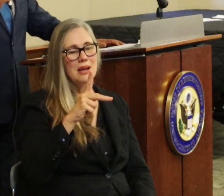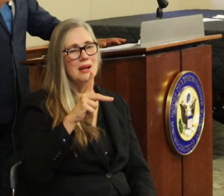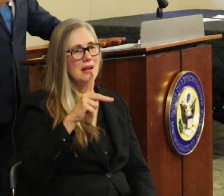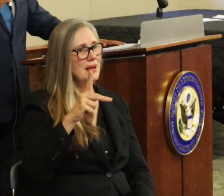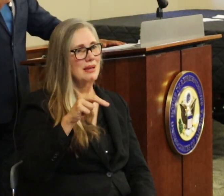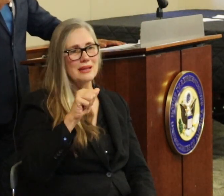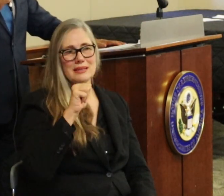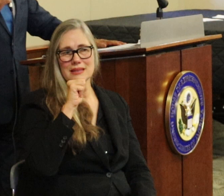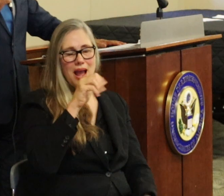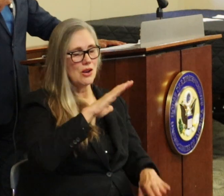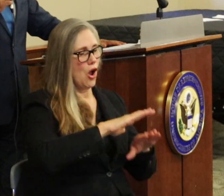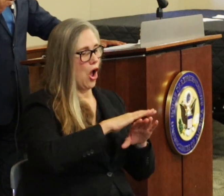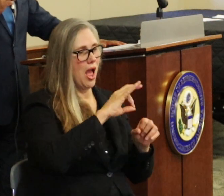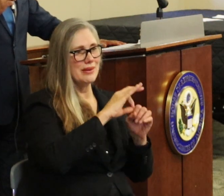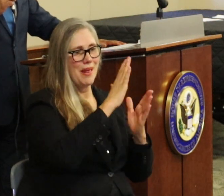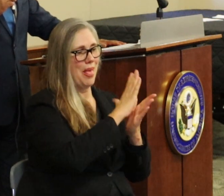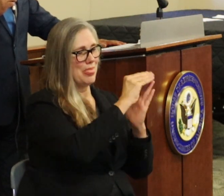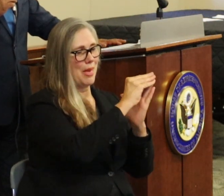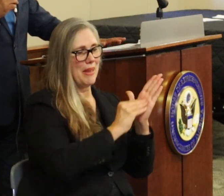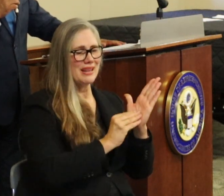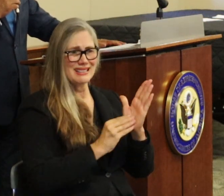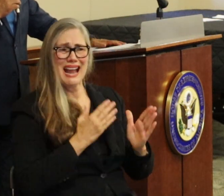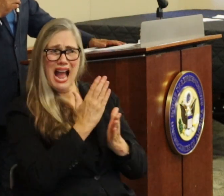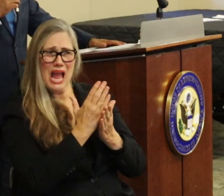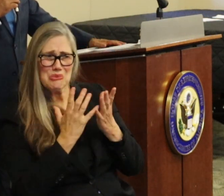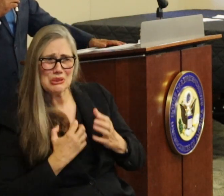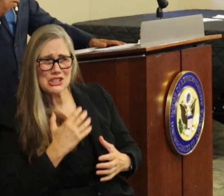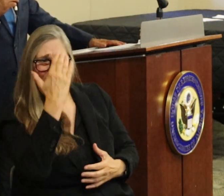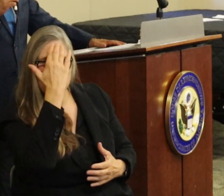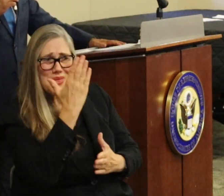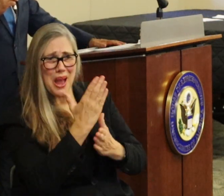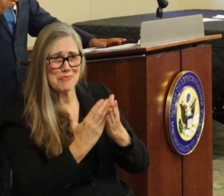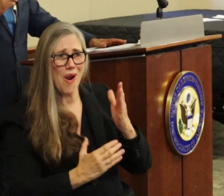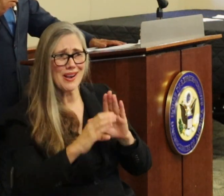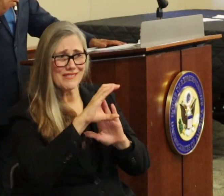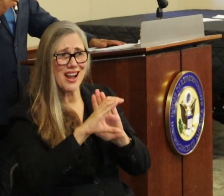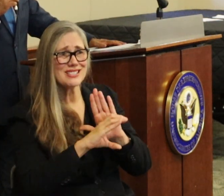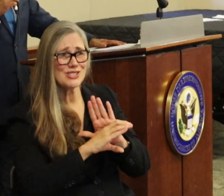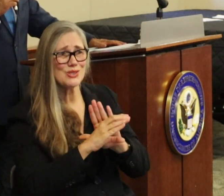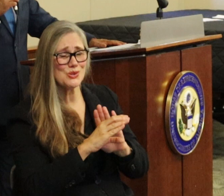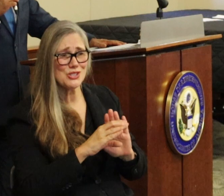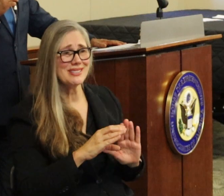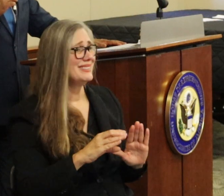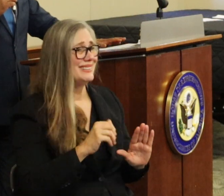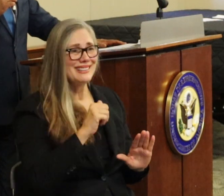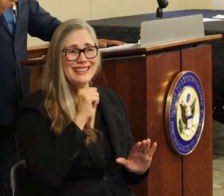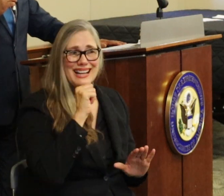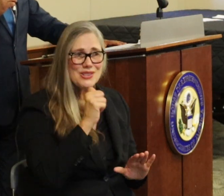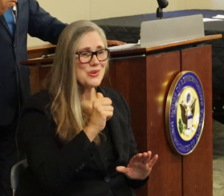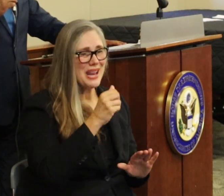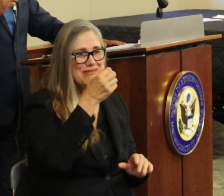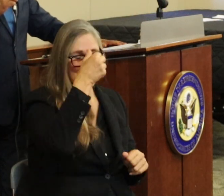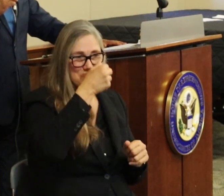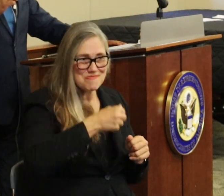First of all, I wish I knew that section by heart. So let me look at that. I wish I could provide you a